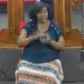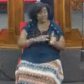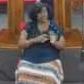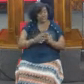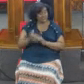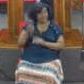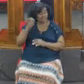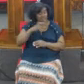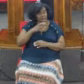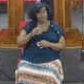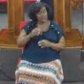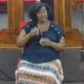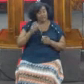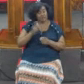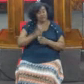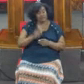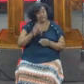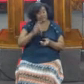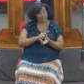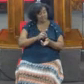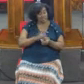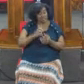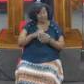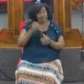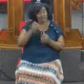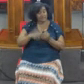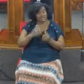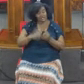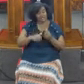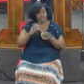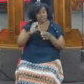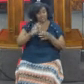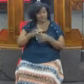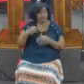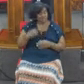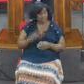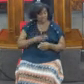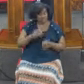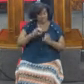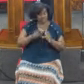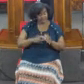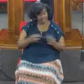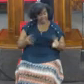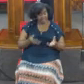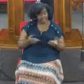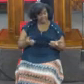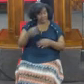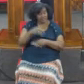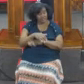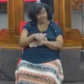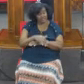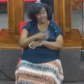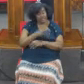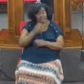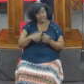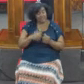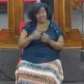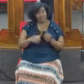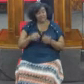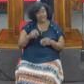should be the chief duty of each and every one of us sitting in here tonight, and